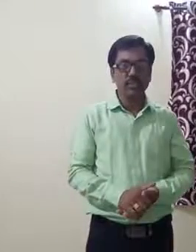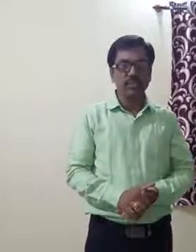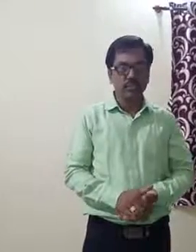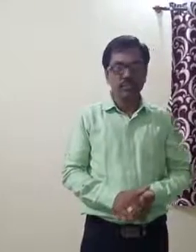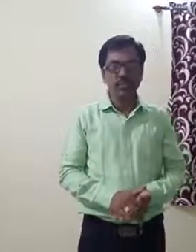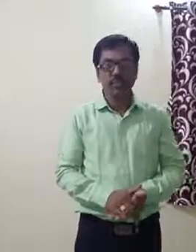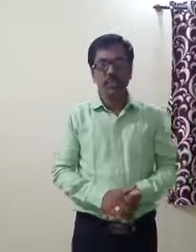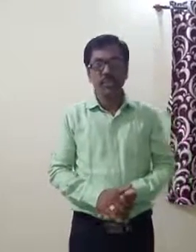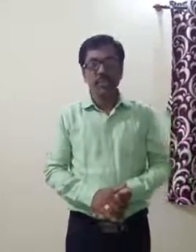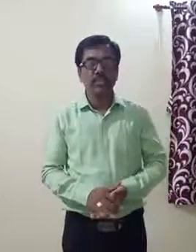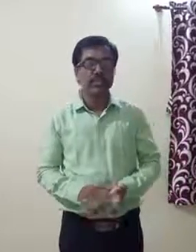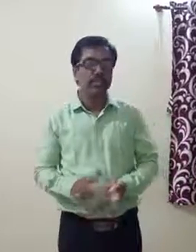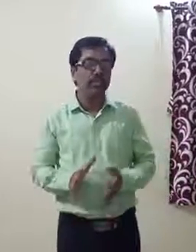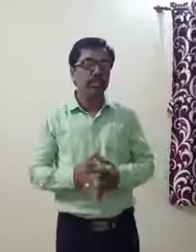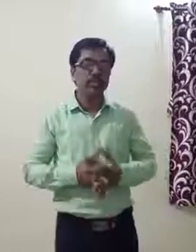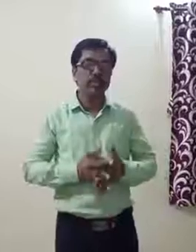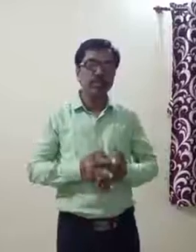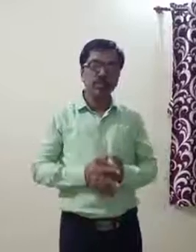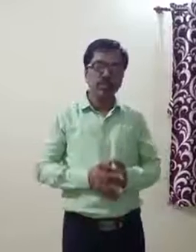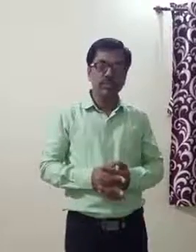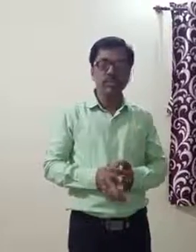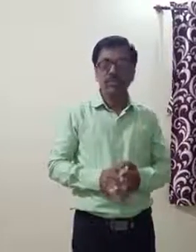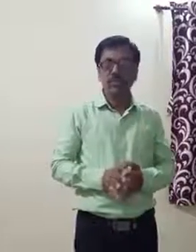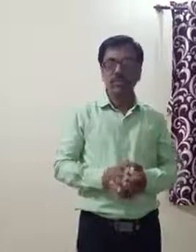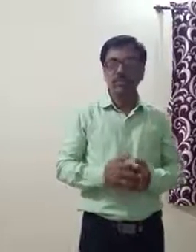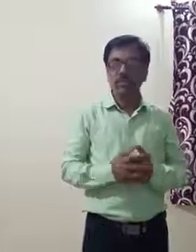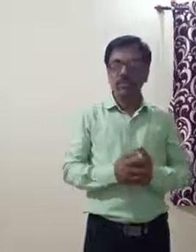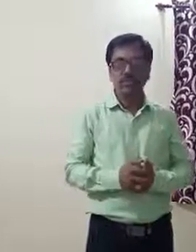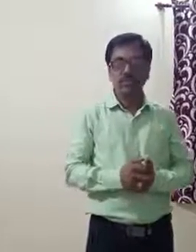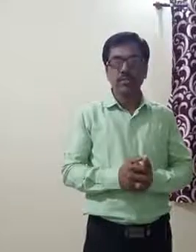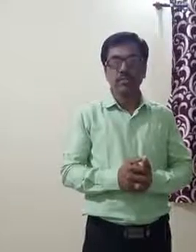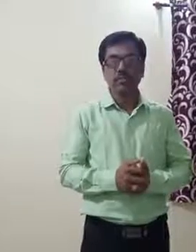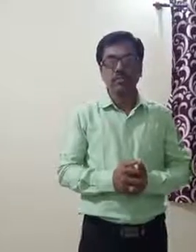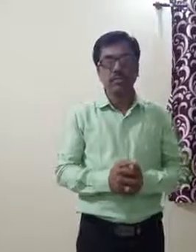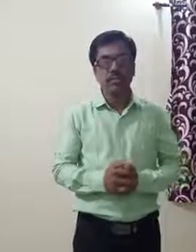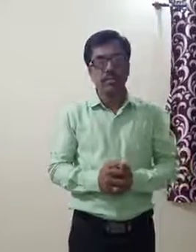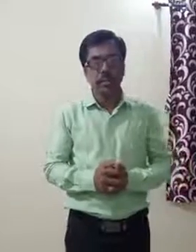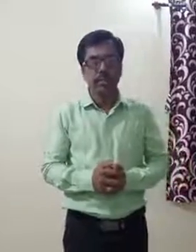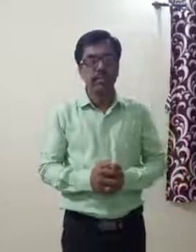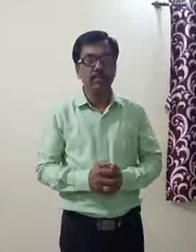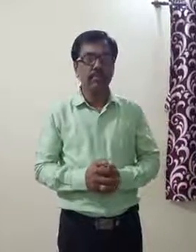Europe. Yesterday we learned about the two questions. First question was what was the idea behind